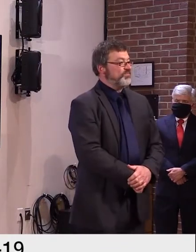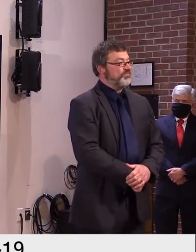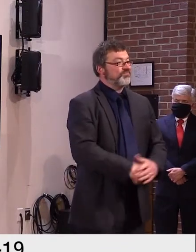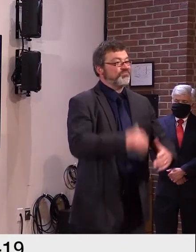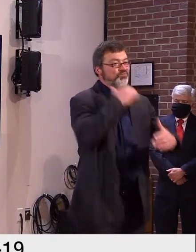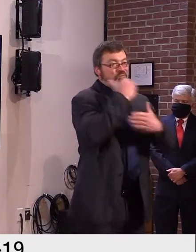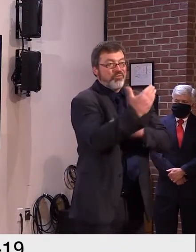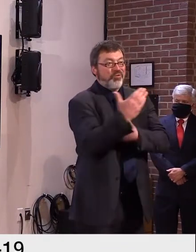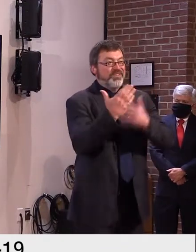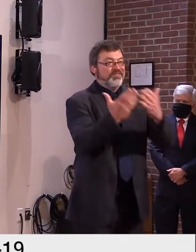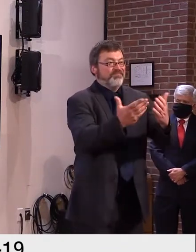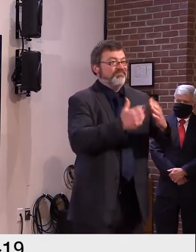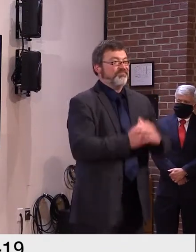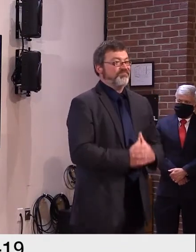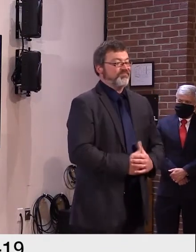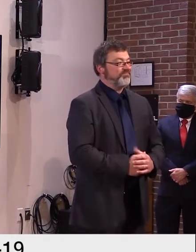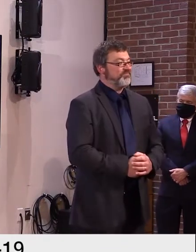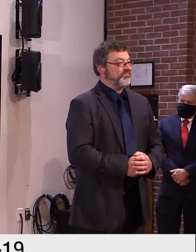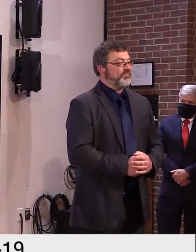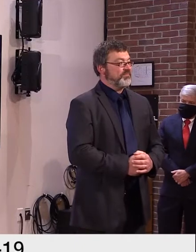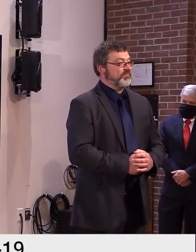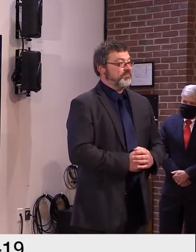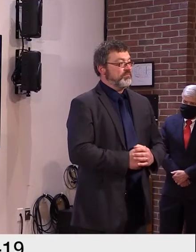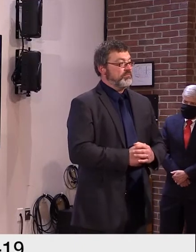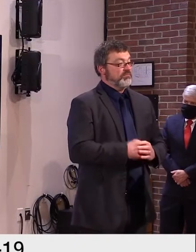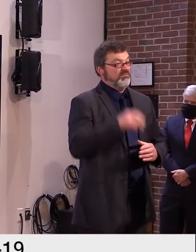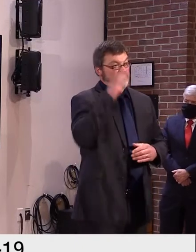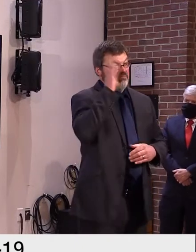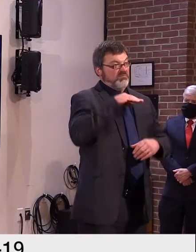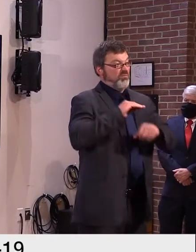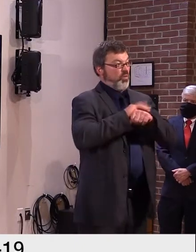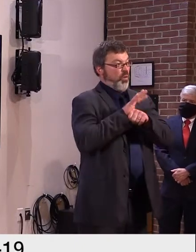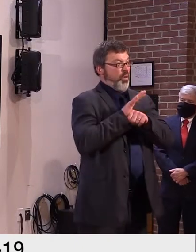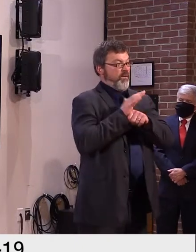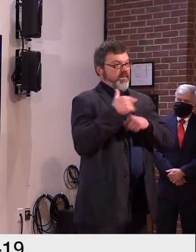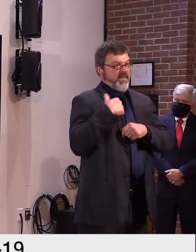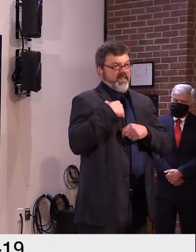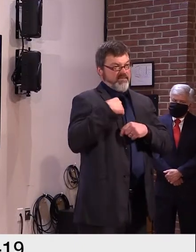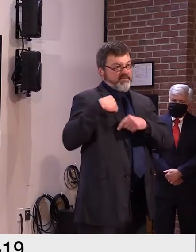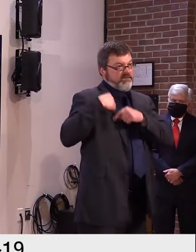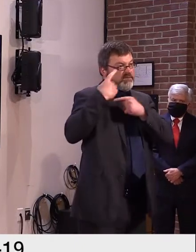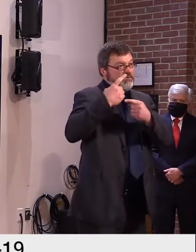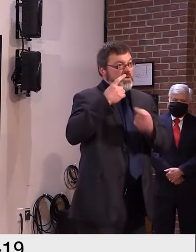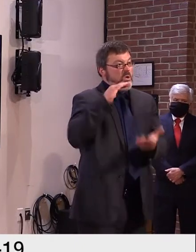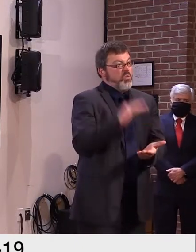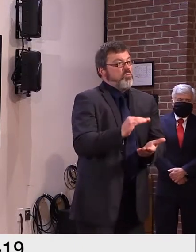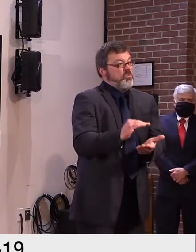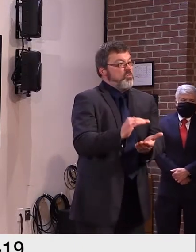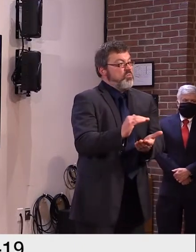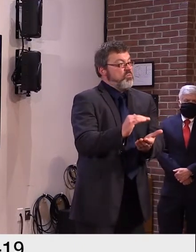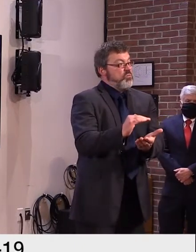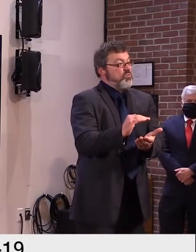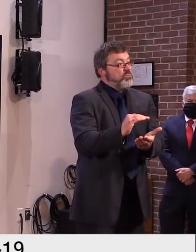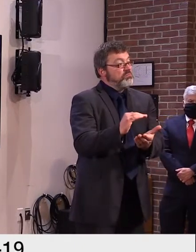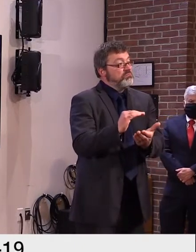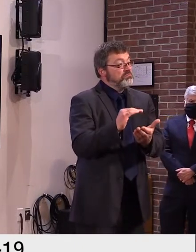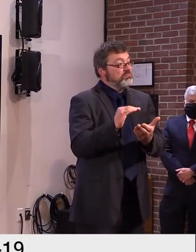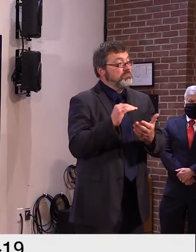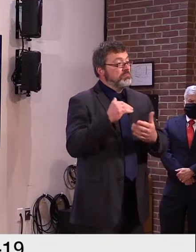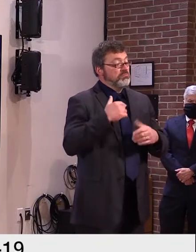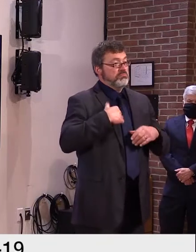Our COVID-19 case count remains low, and to date, we have not seen any transmission of the virus in our schools. Commissioner